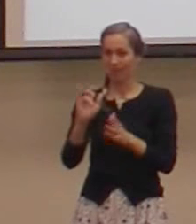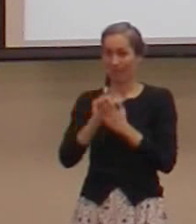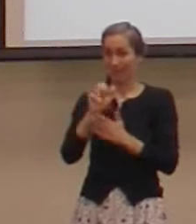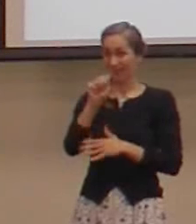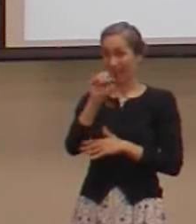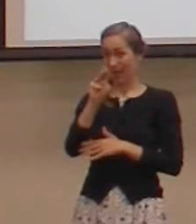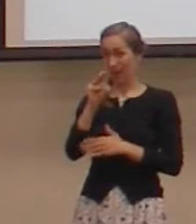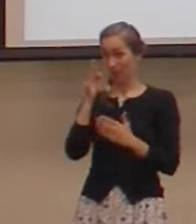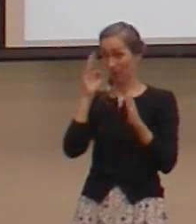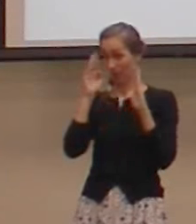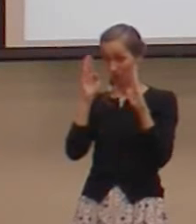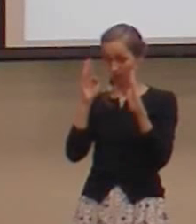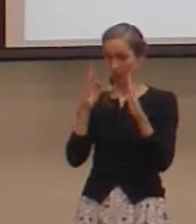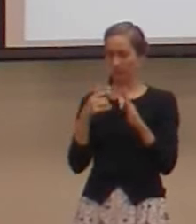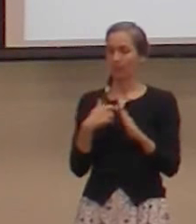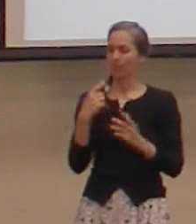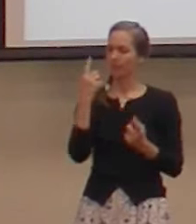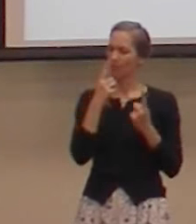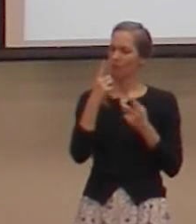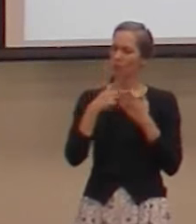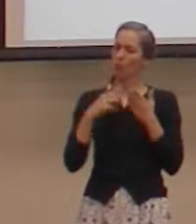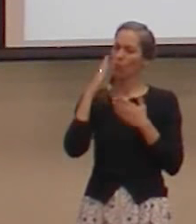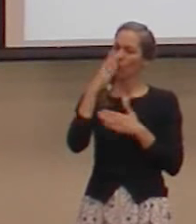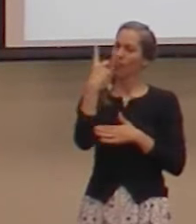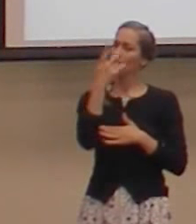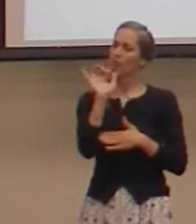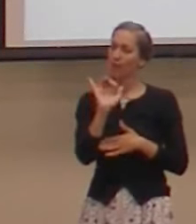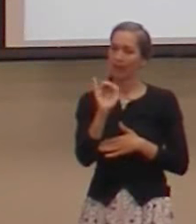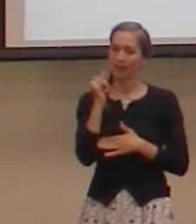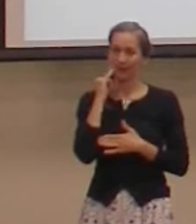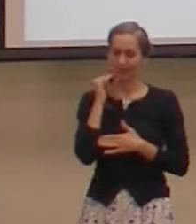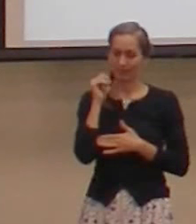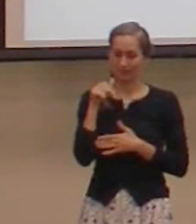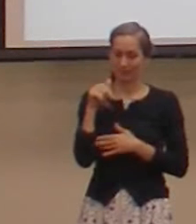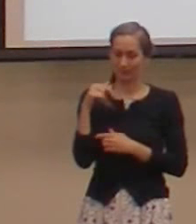And I think, what would it be like if this generation coming up, if